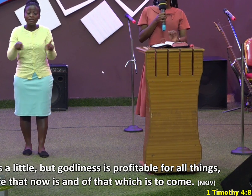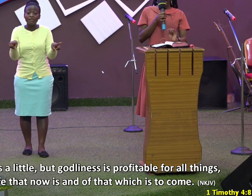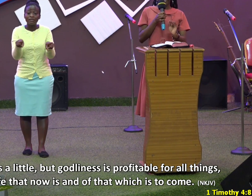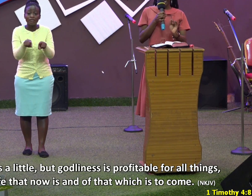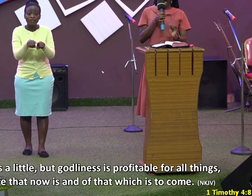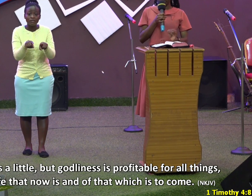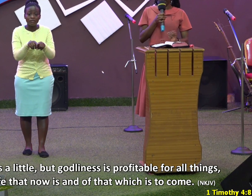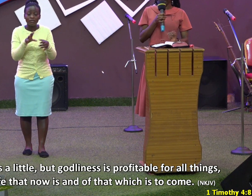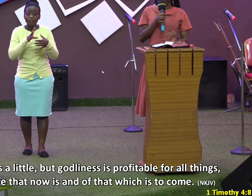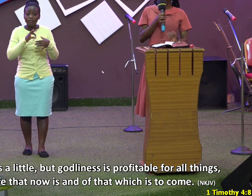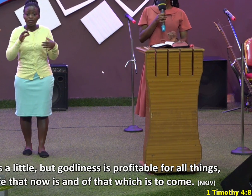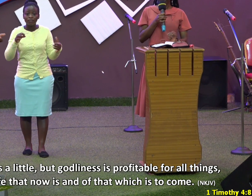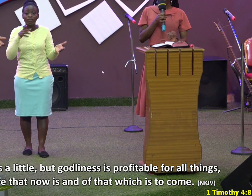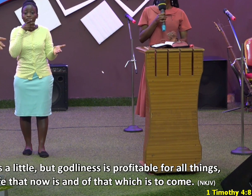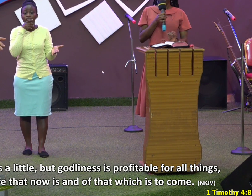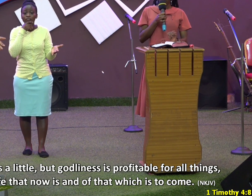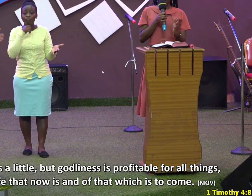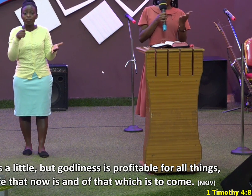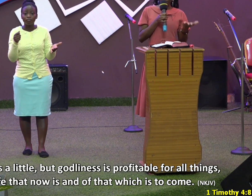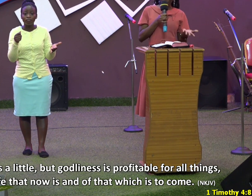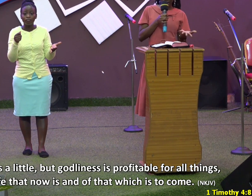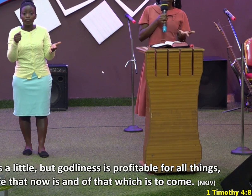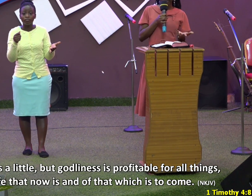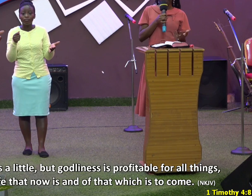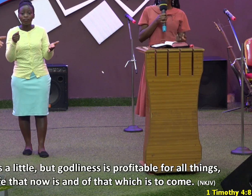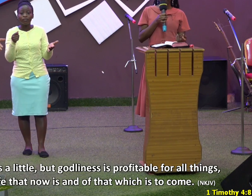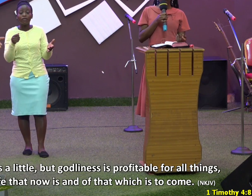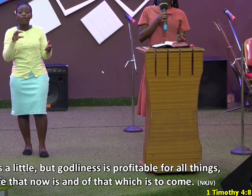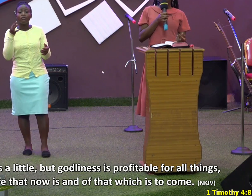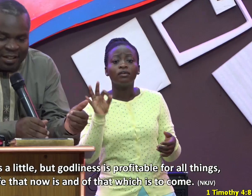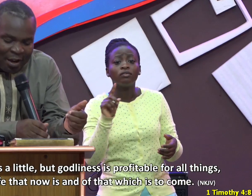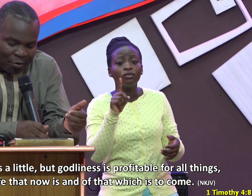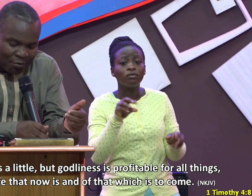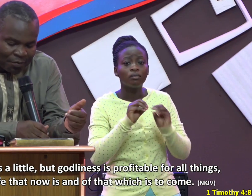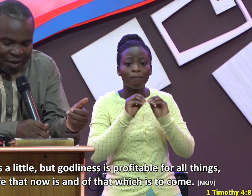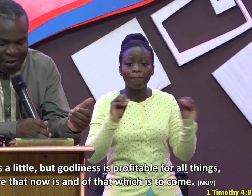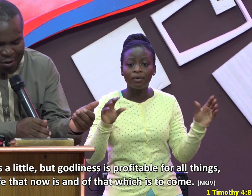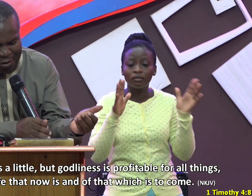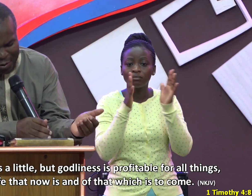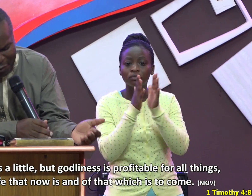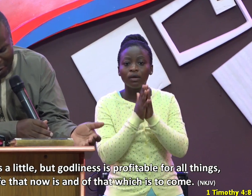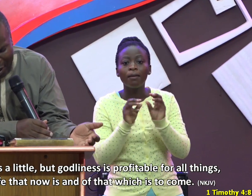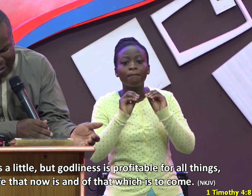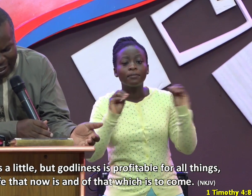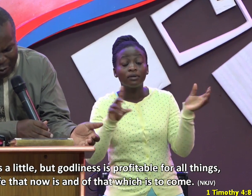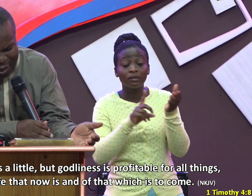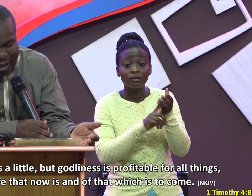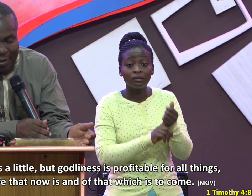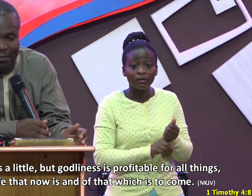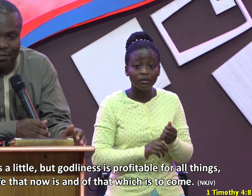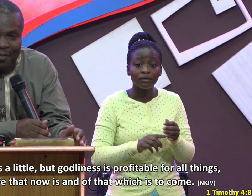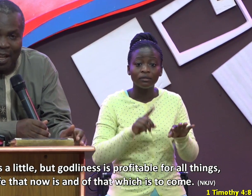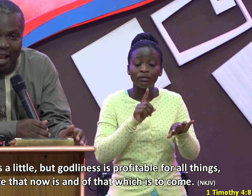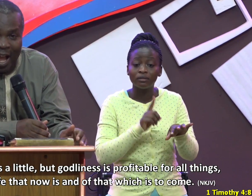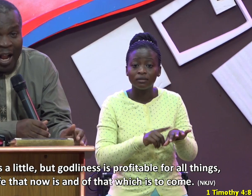Nabuchencha. A day comes when you've not prayed, you've not got a time to worship, you've